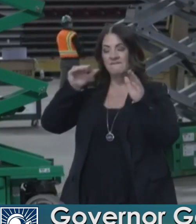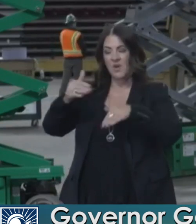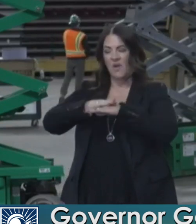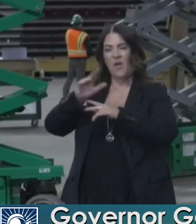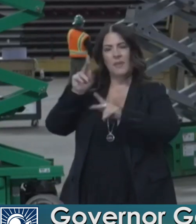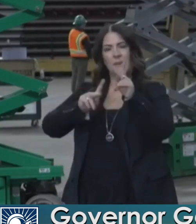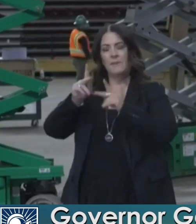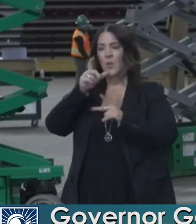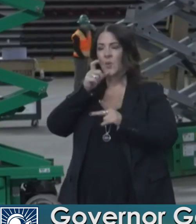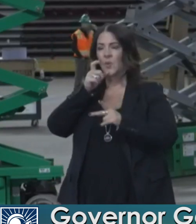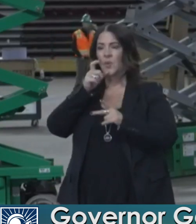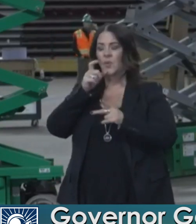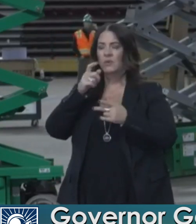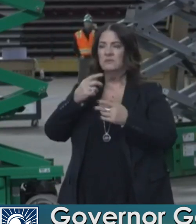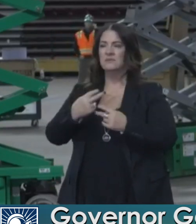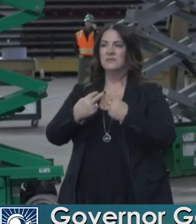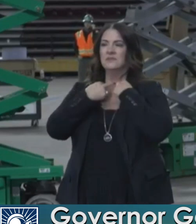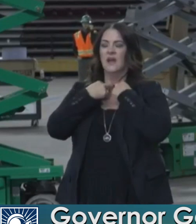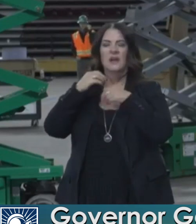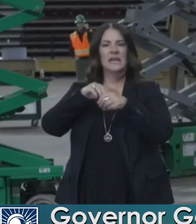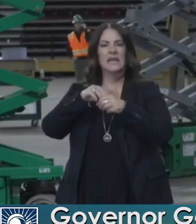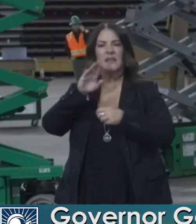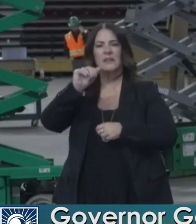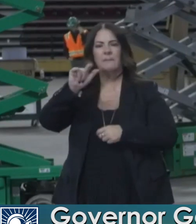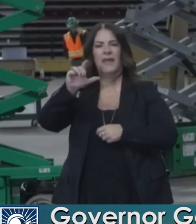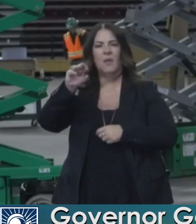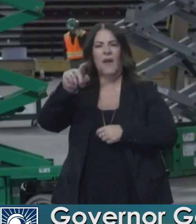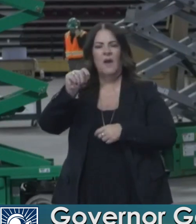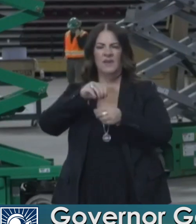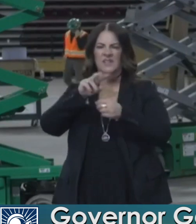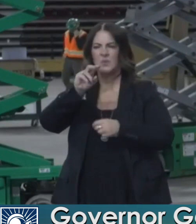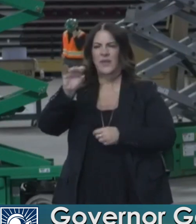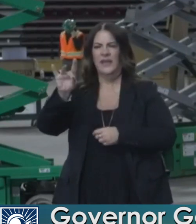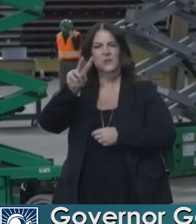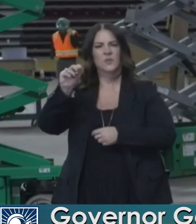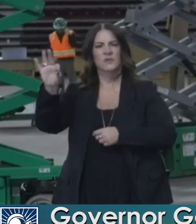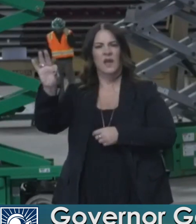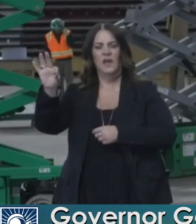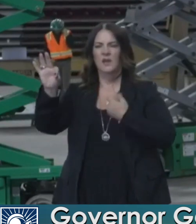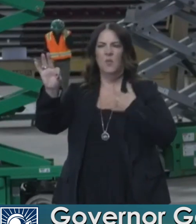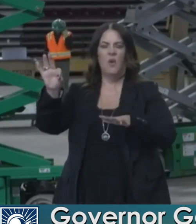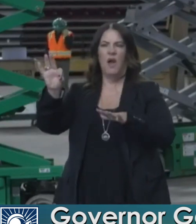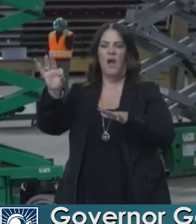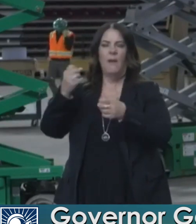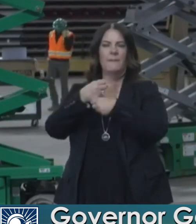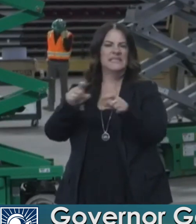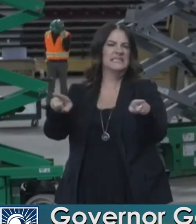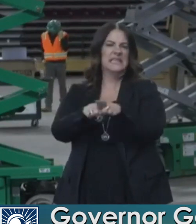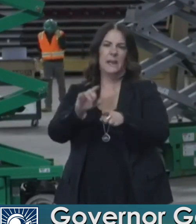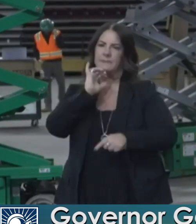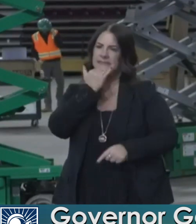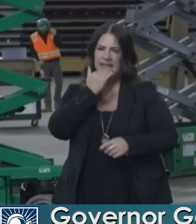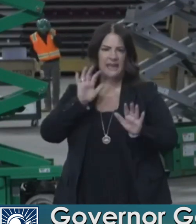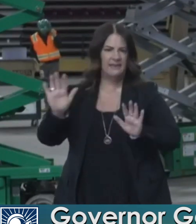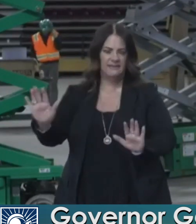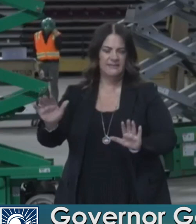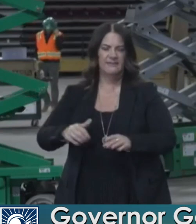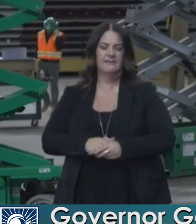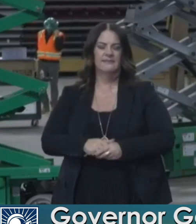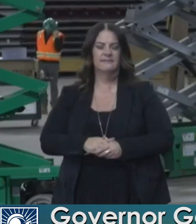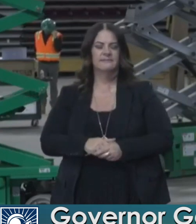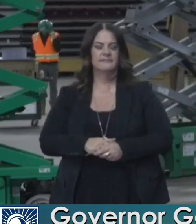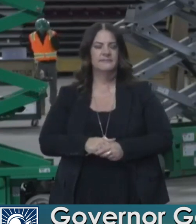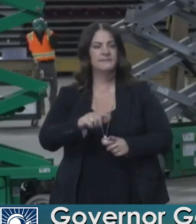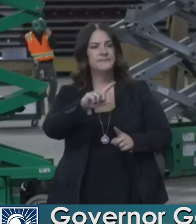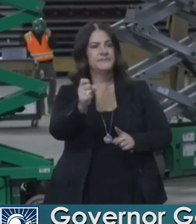the last bailouts in 08, 09, and make sure we do not replicate that same mistake. Deborah Kahn of Politico